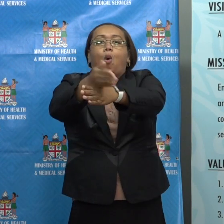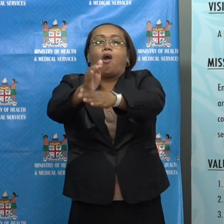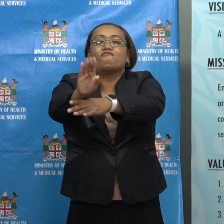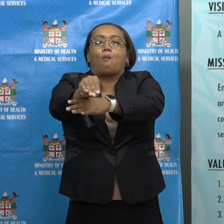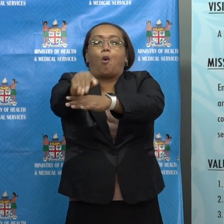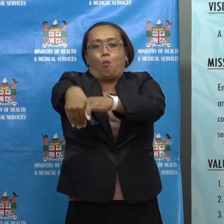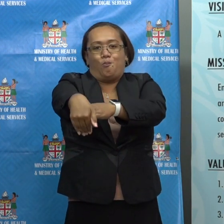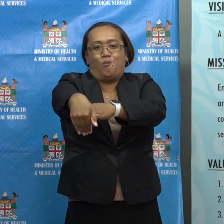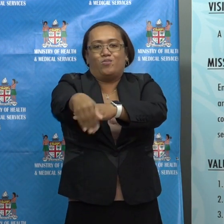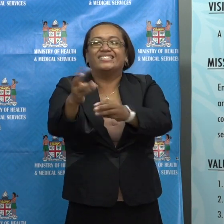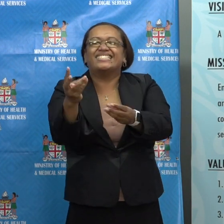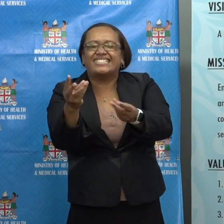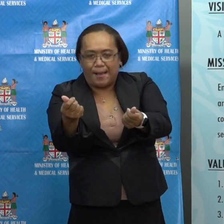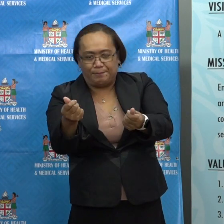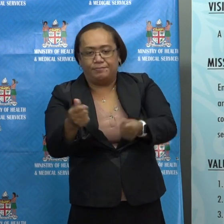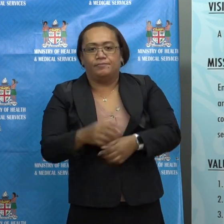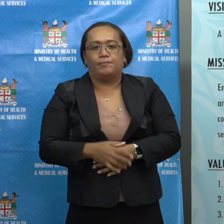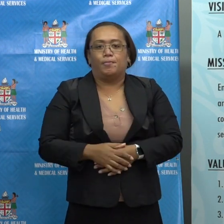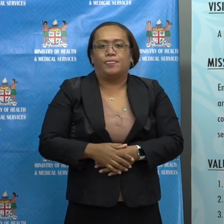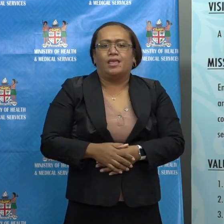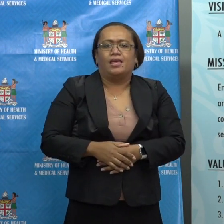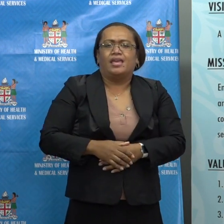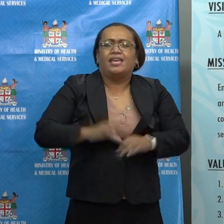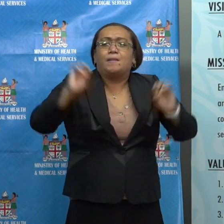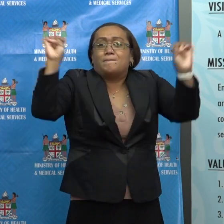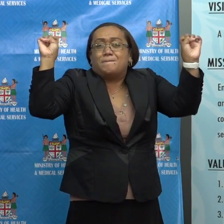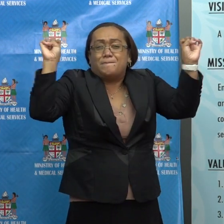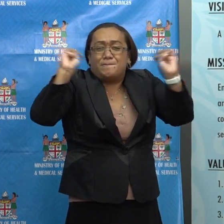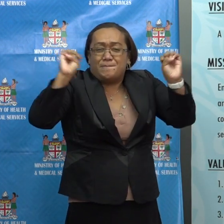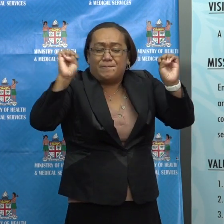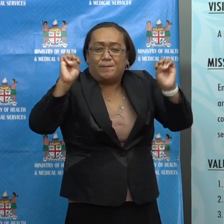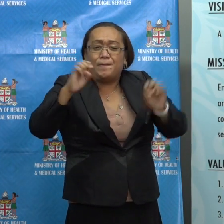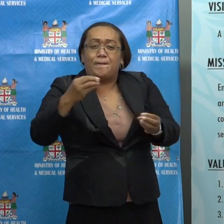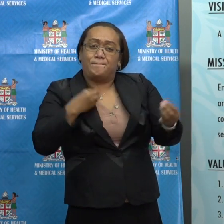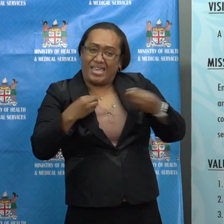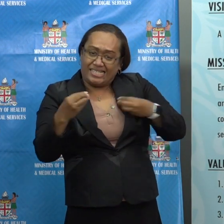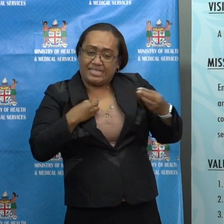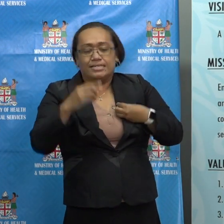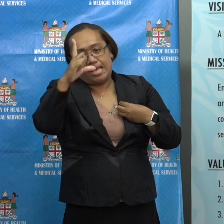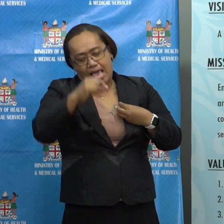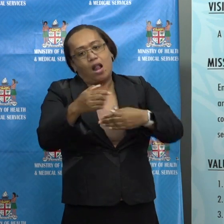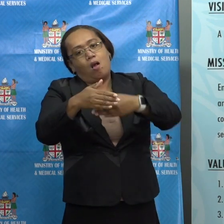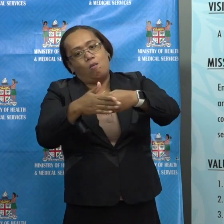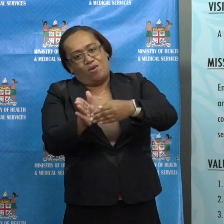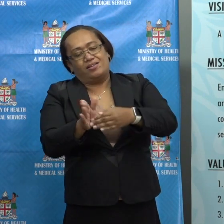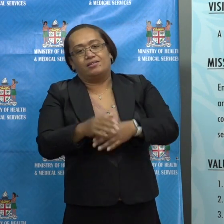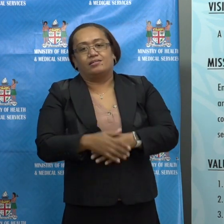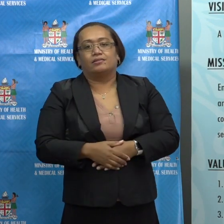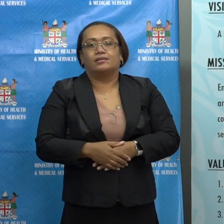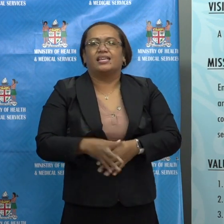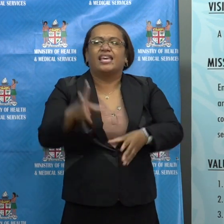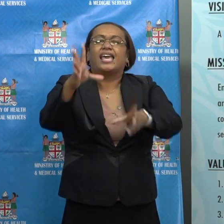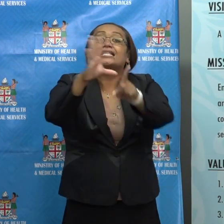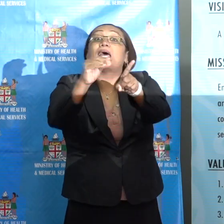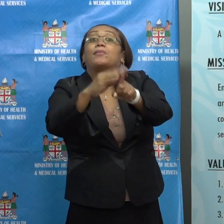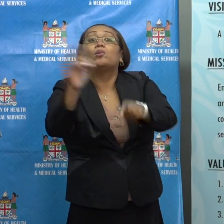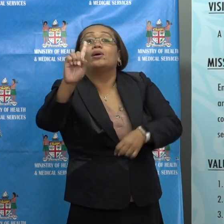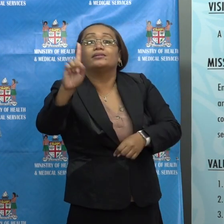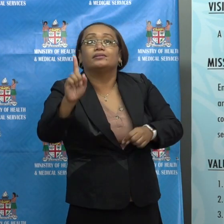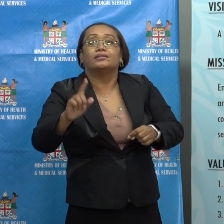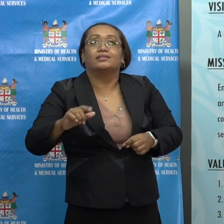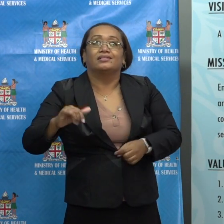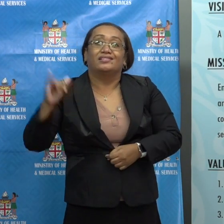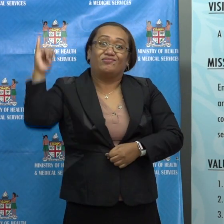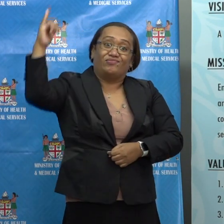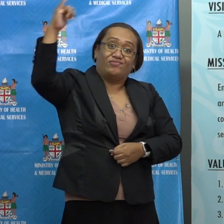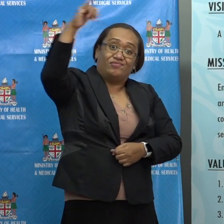Essential businesses will remain open as they did during our lockdown period last year. The list will include air and rescue